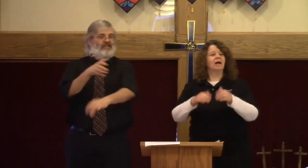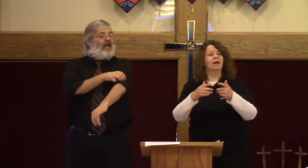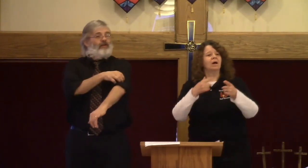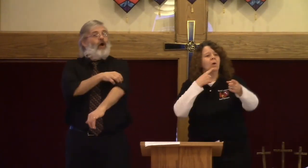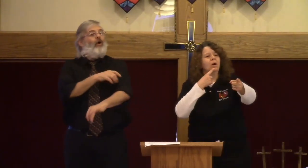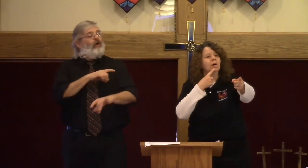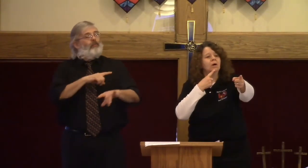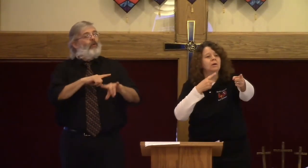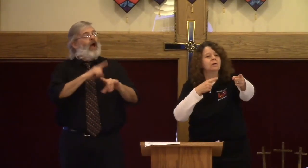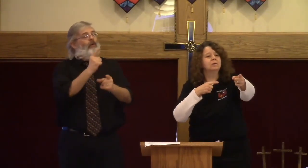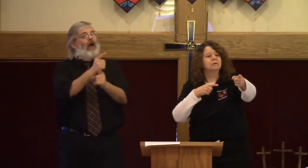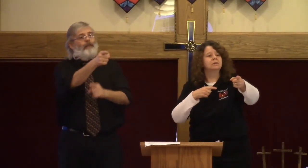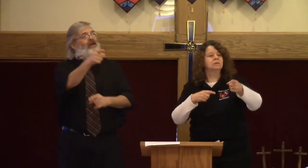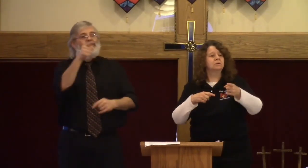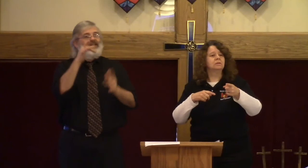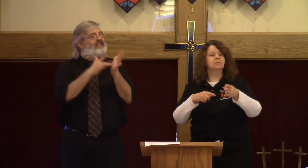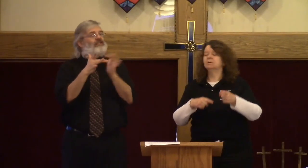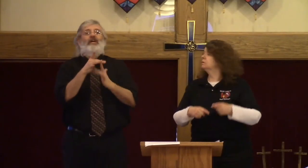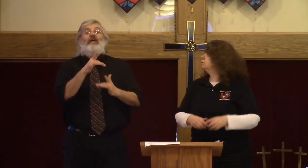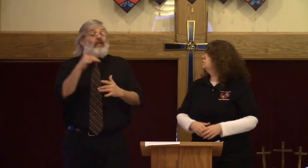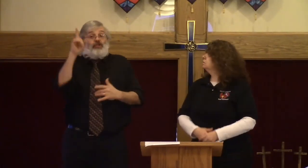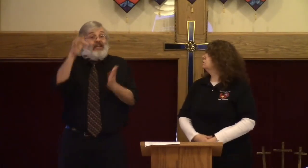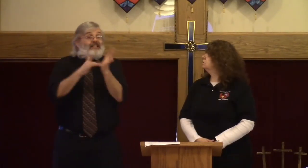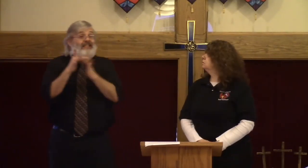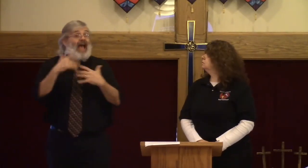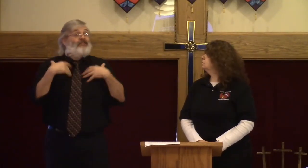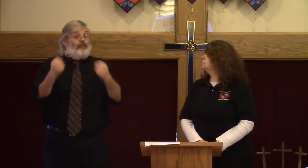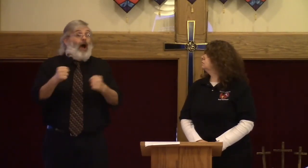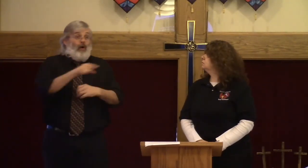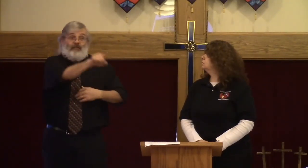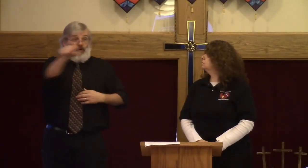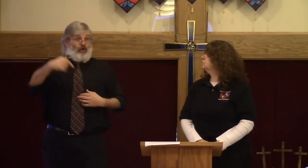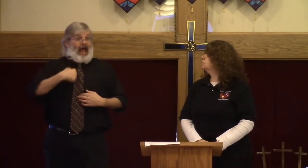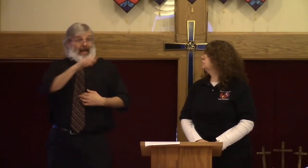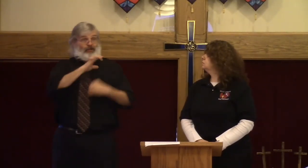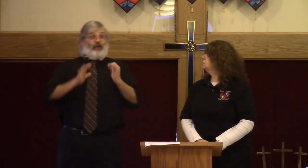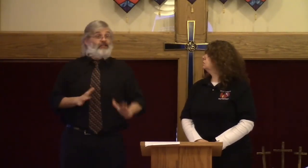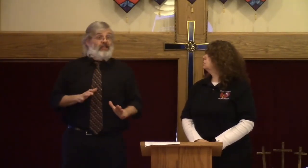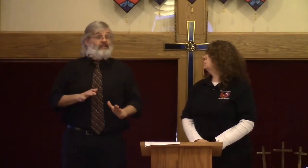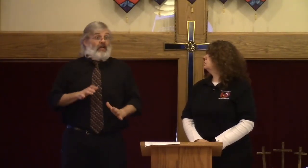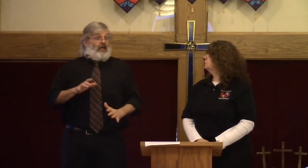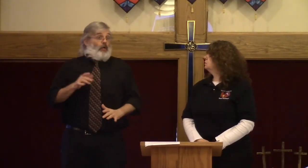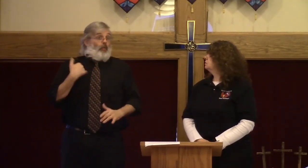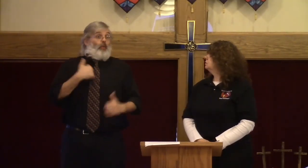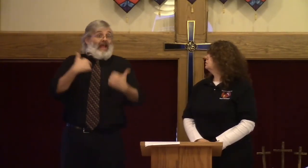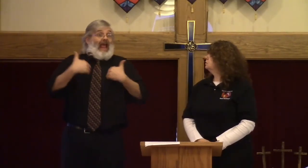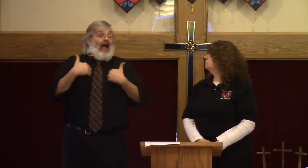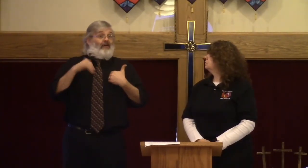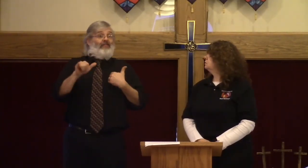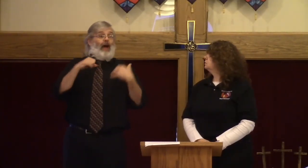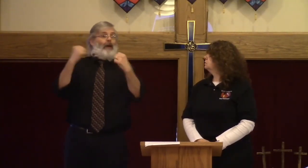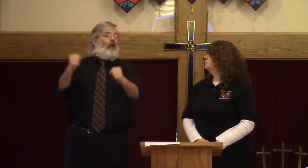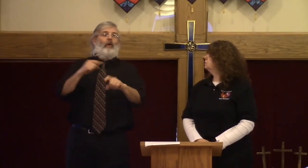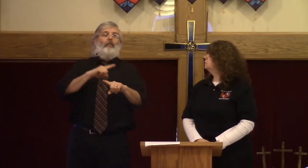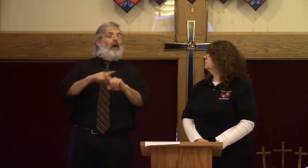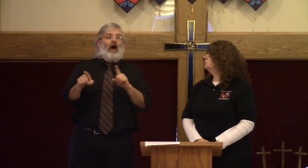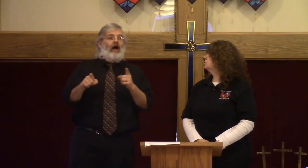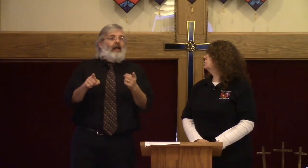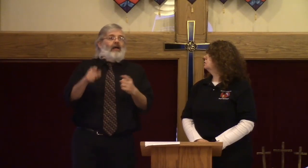has power. Right. But Jesus has the power for you and I as Christians. We have that power. But